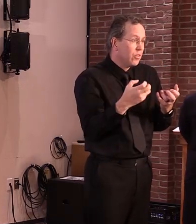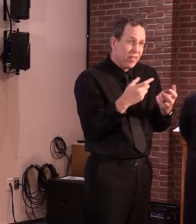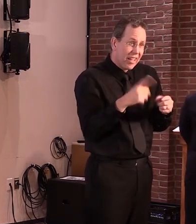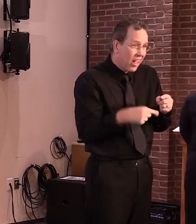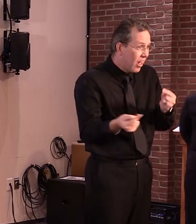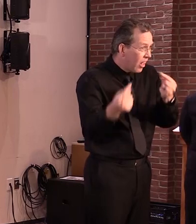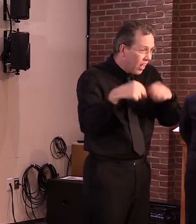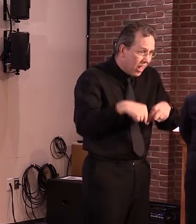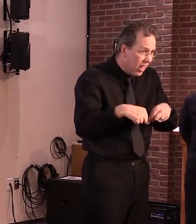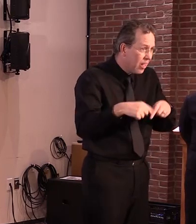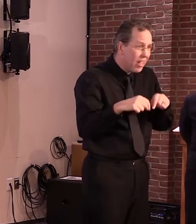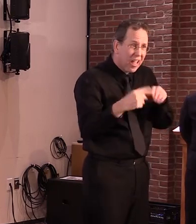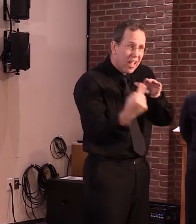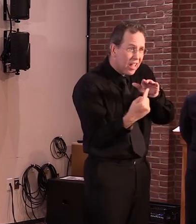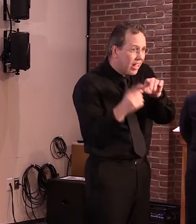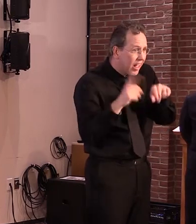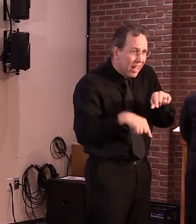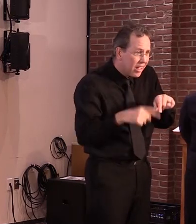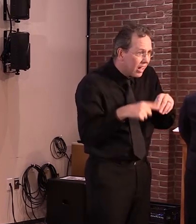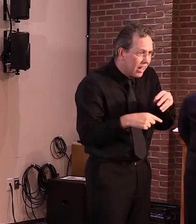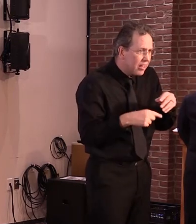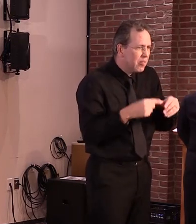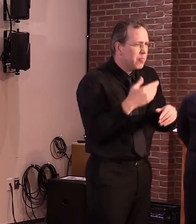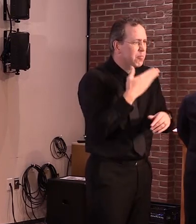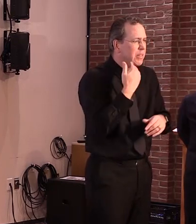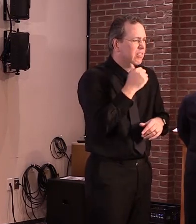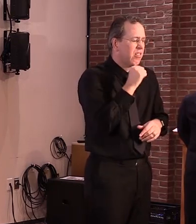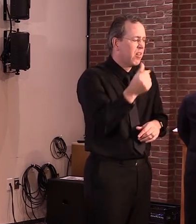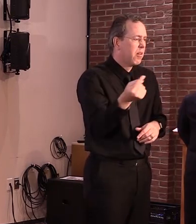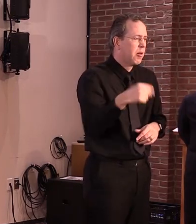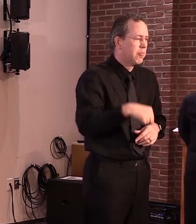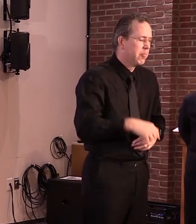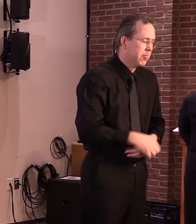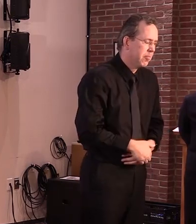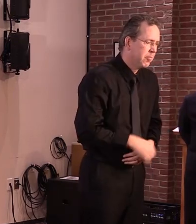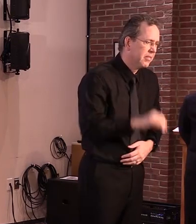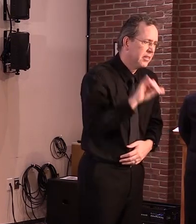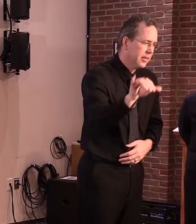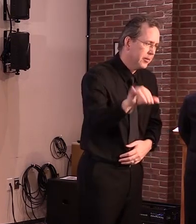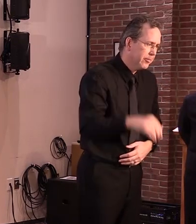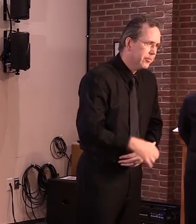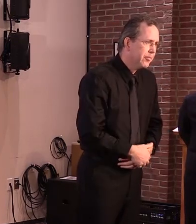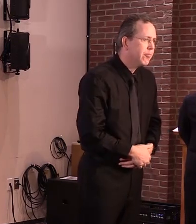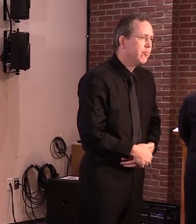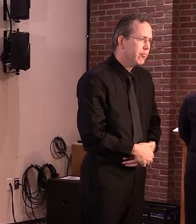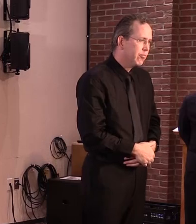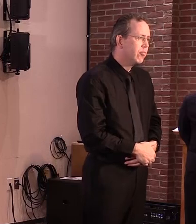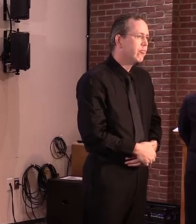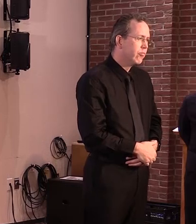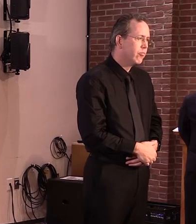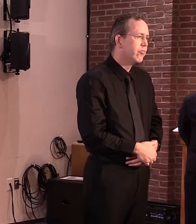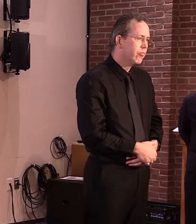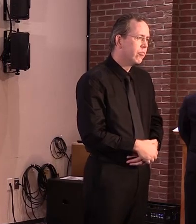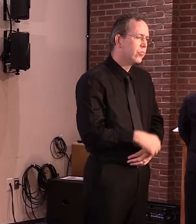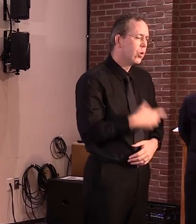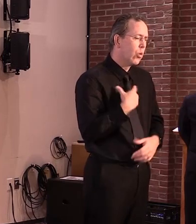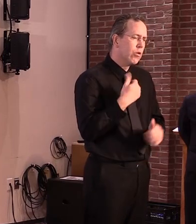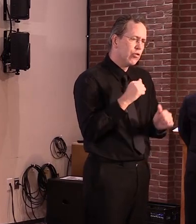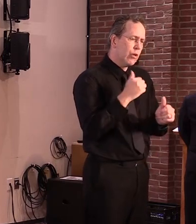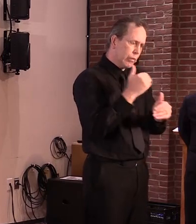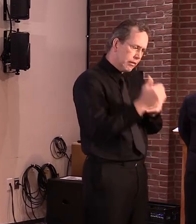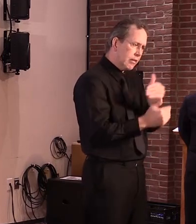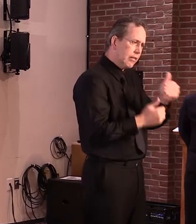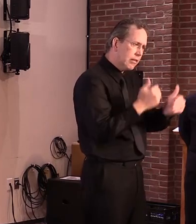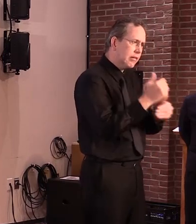expand on some of the numbers in terms of percentages, and then try to do what we can to make it